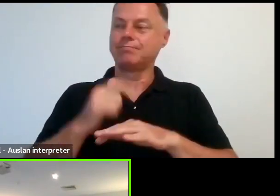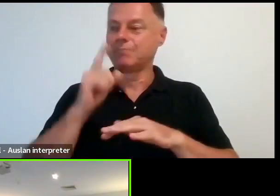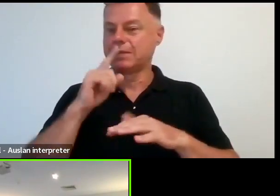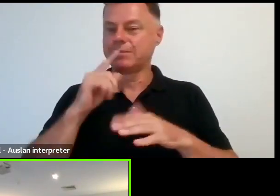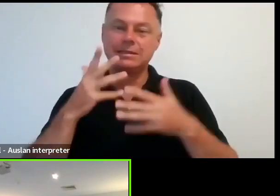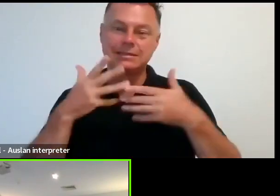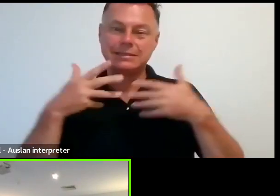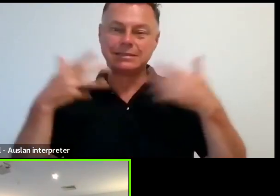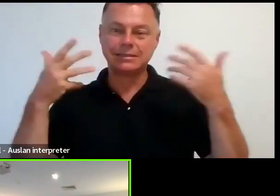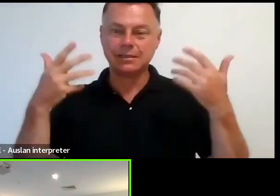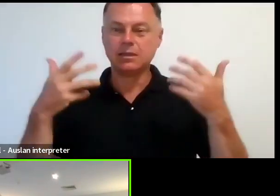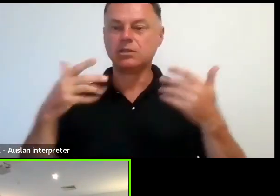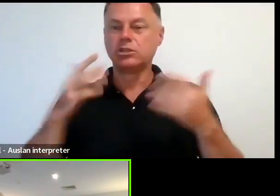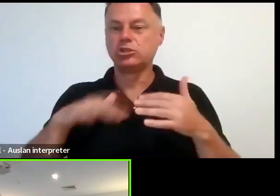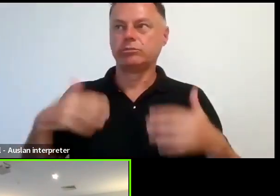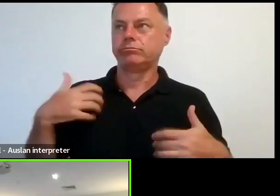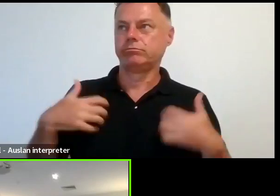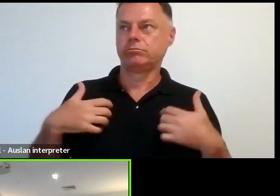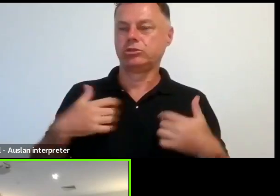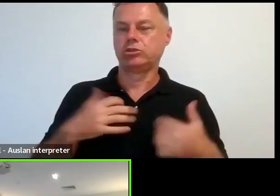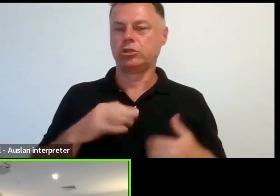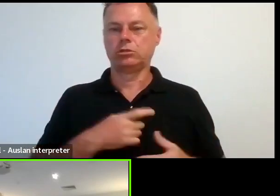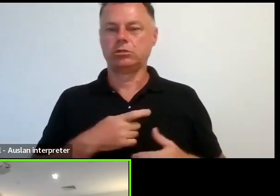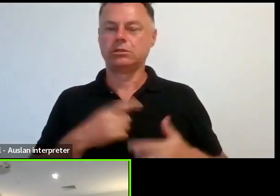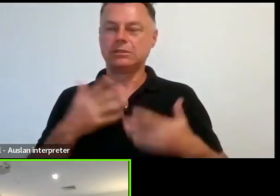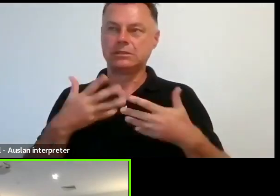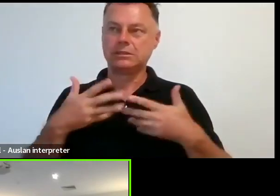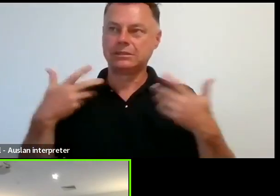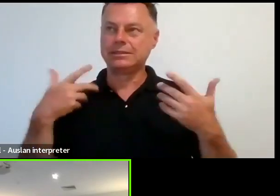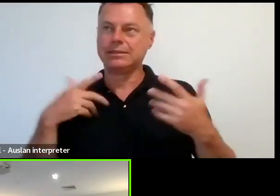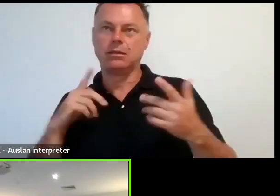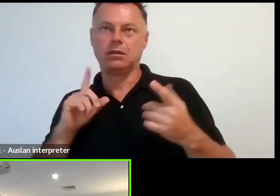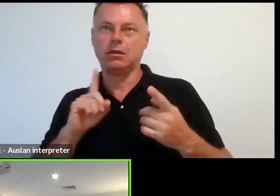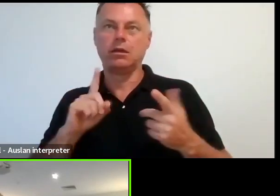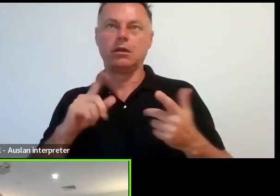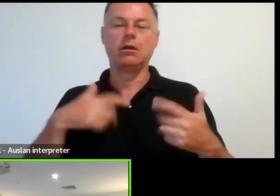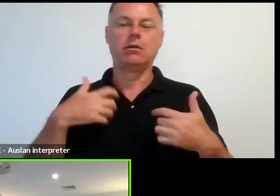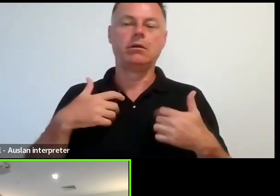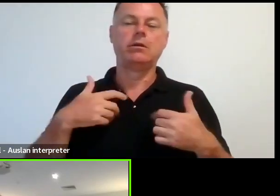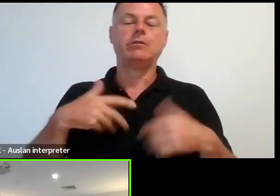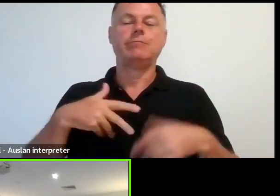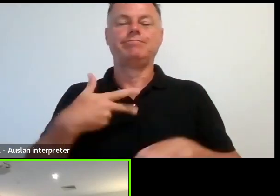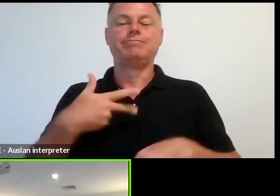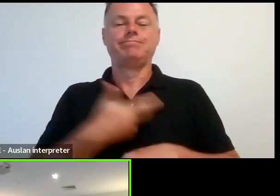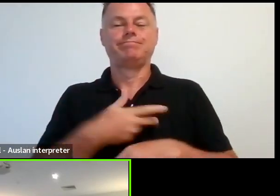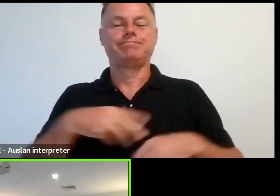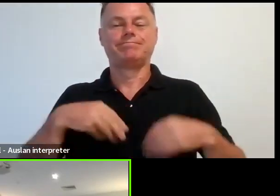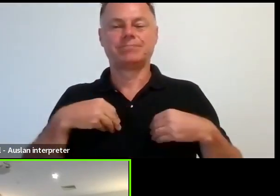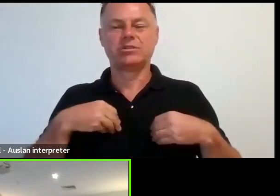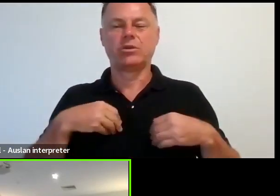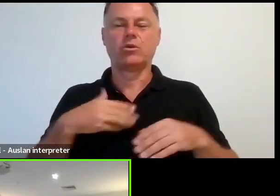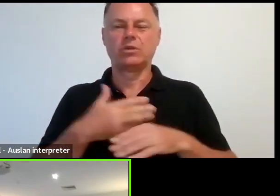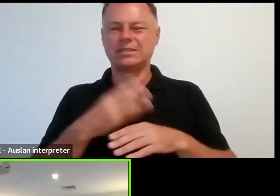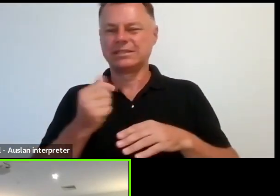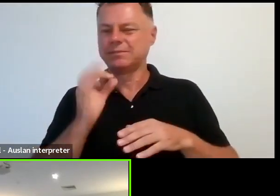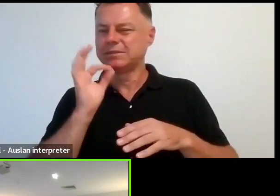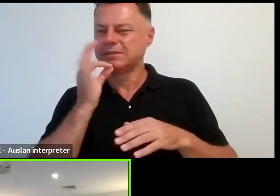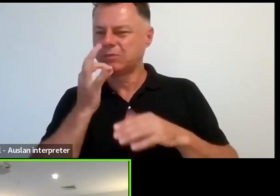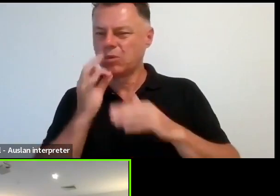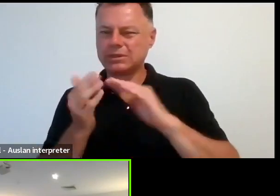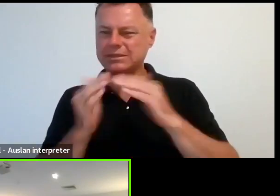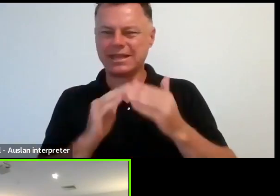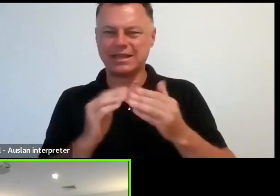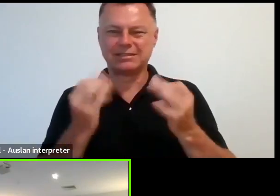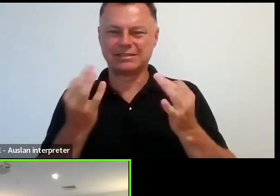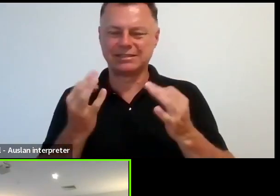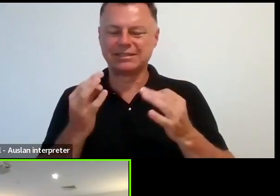to walk through. So it does take a little bit of time, but we are working across all those smaller regions that may not be offering clinics just yet, but